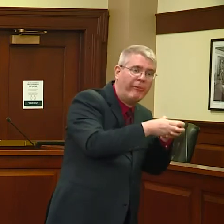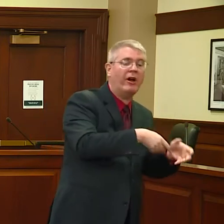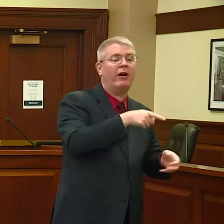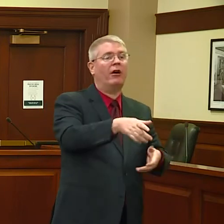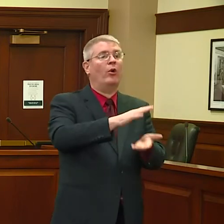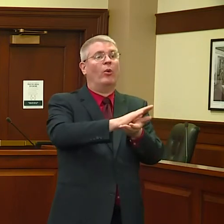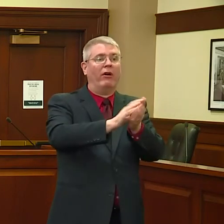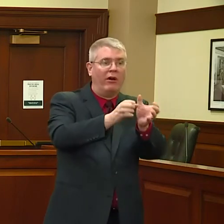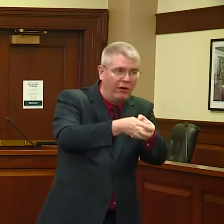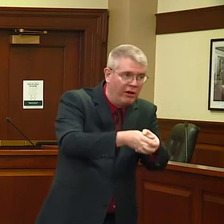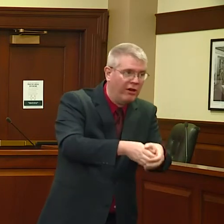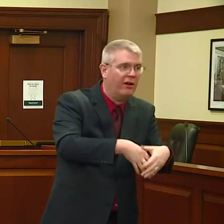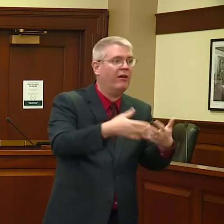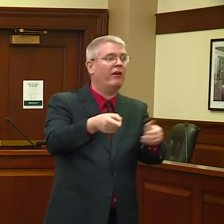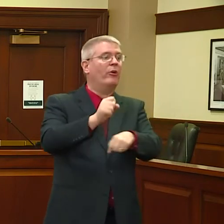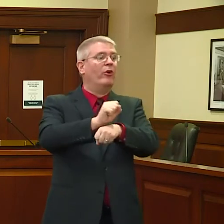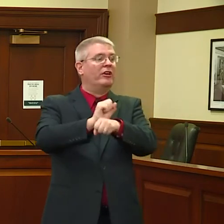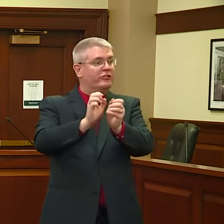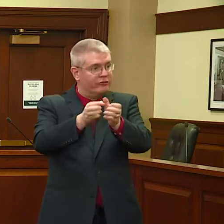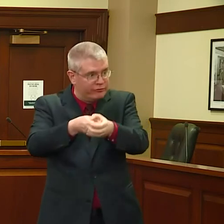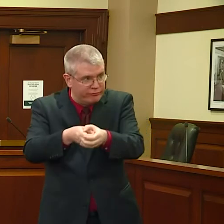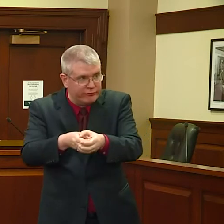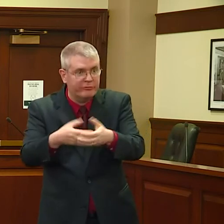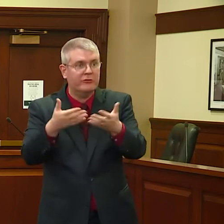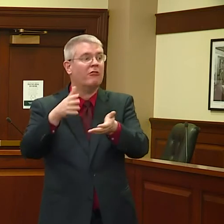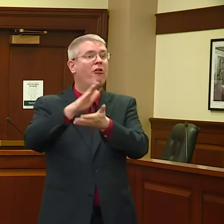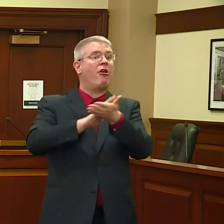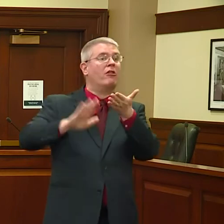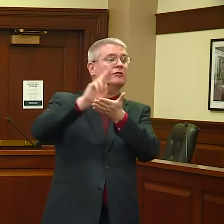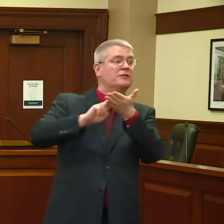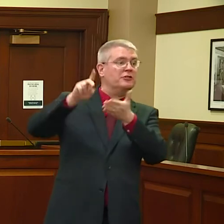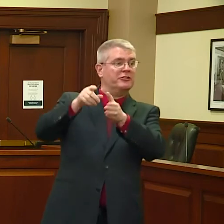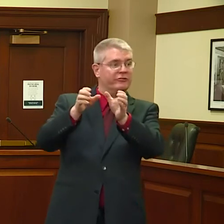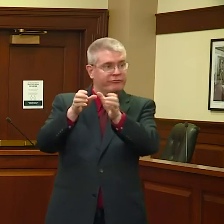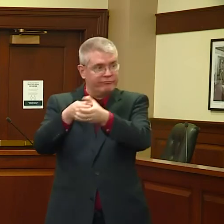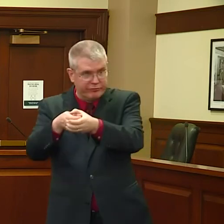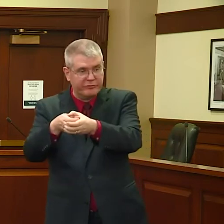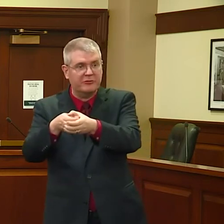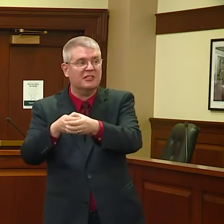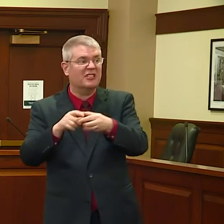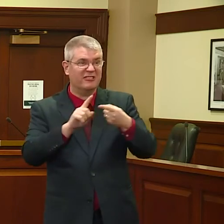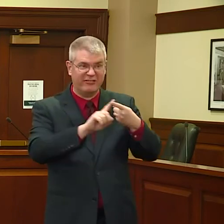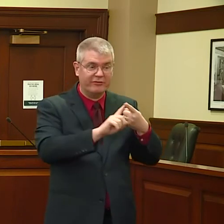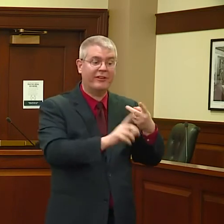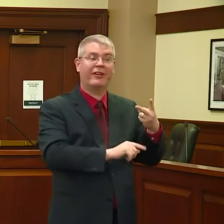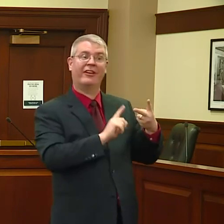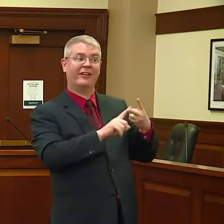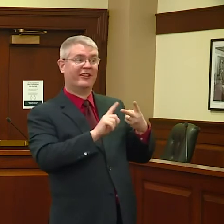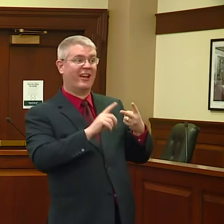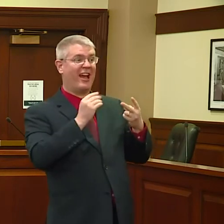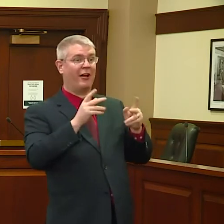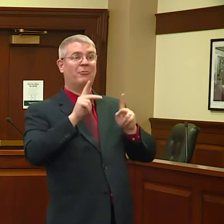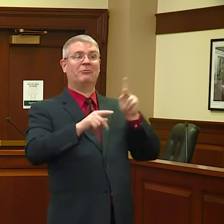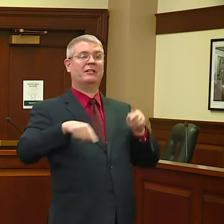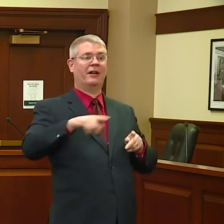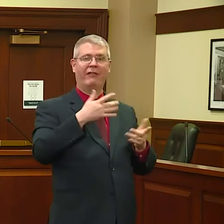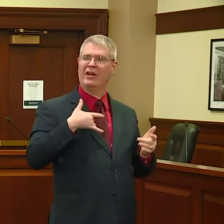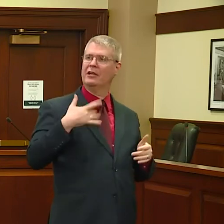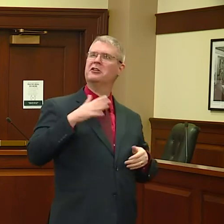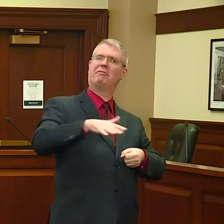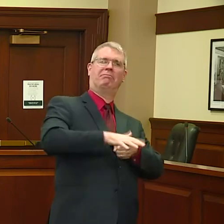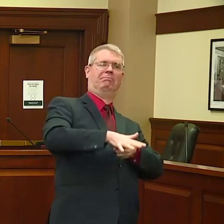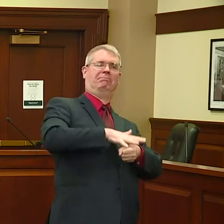the dreaded COVID fatigue. We are all anxious to get back to normal, myself included, but we cannot let our